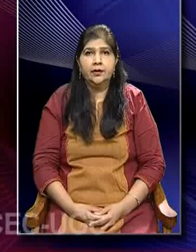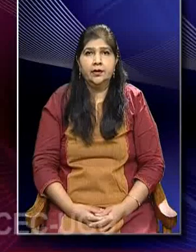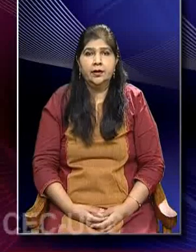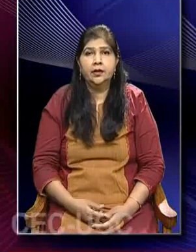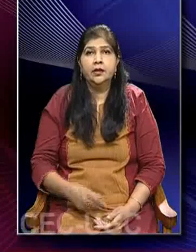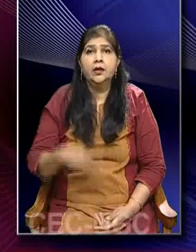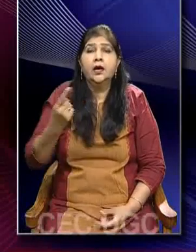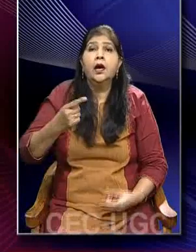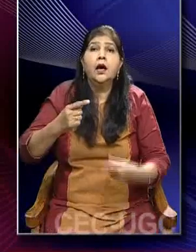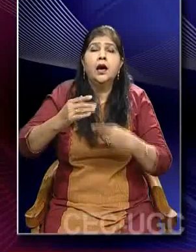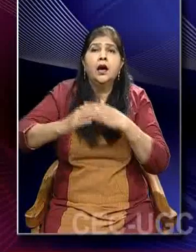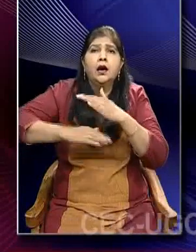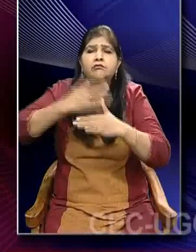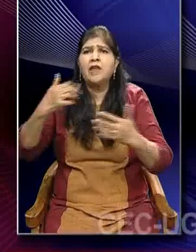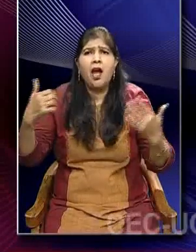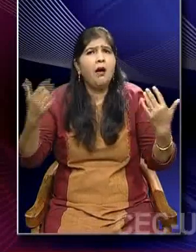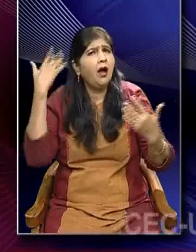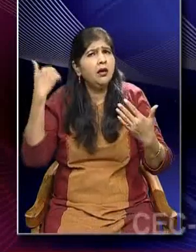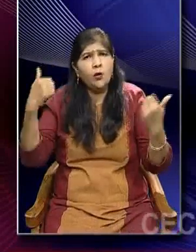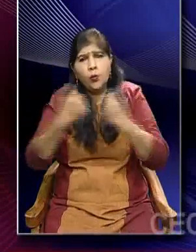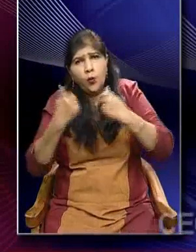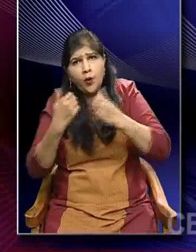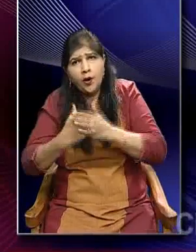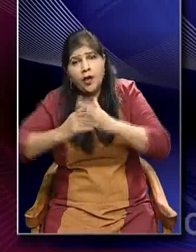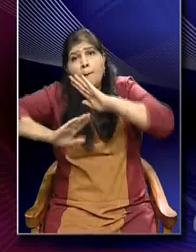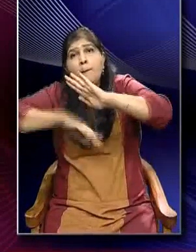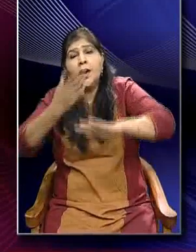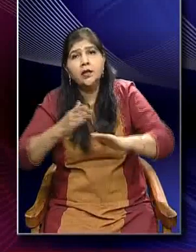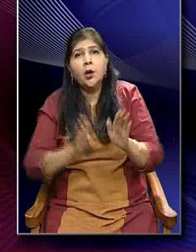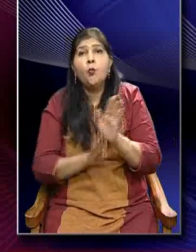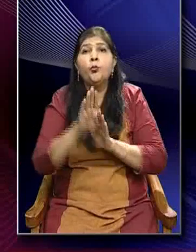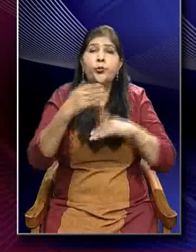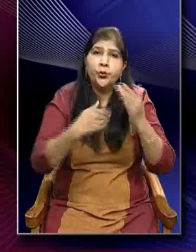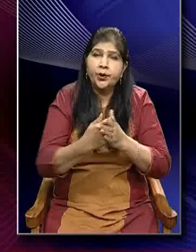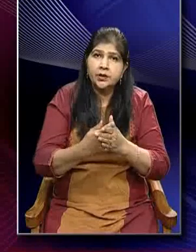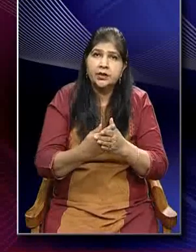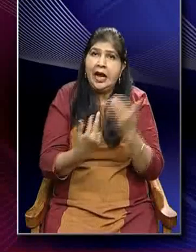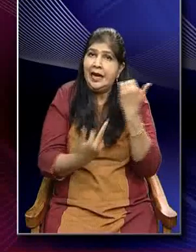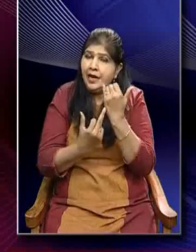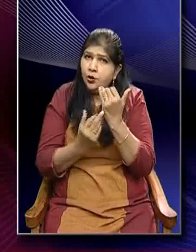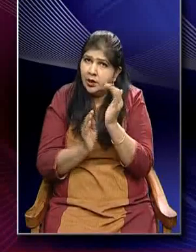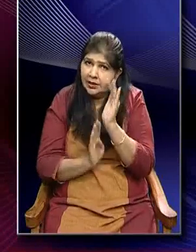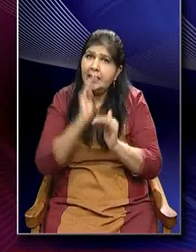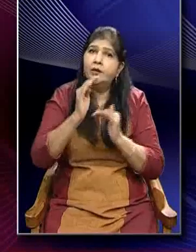the post-Cold War period, with the progress of technology,